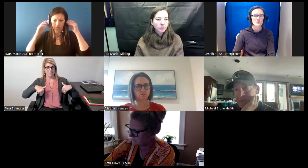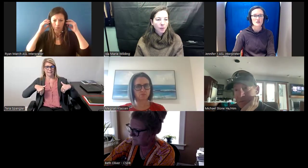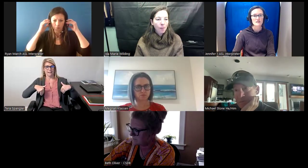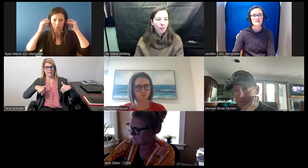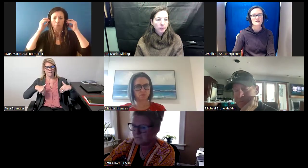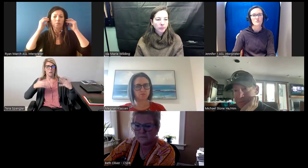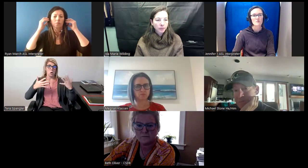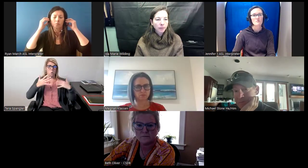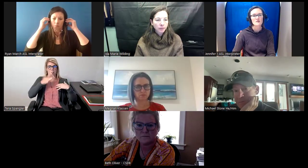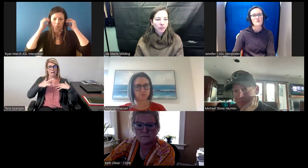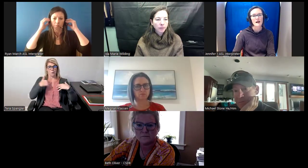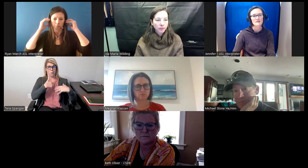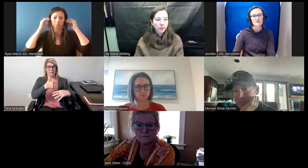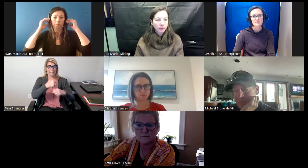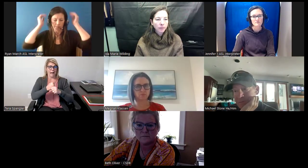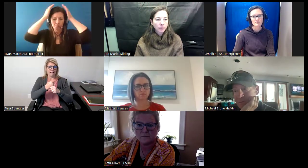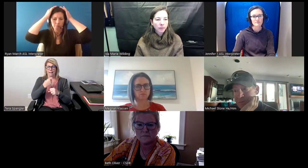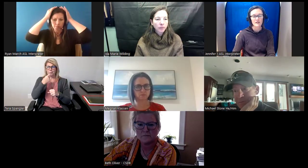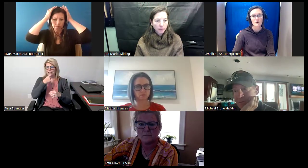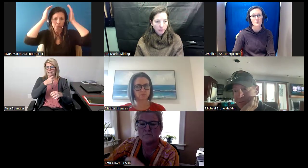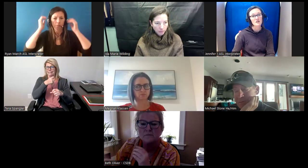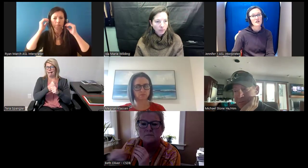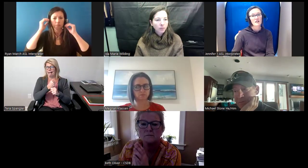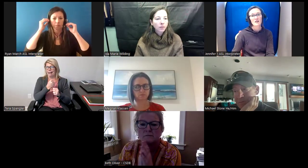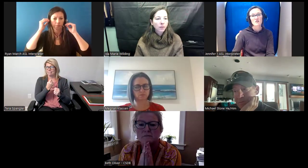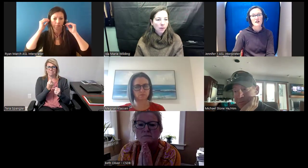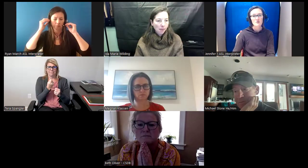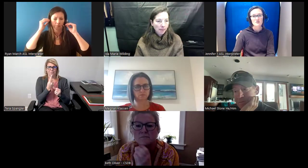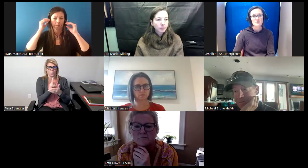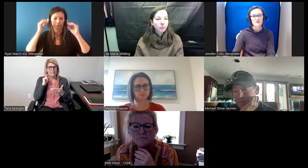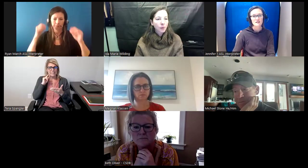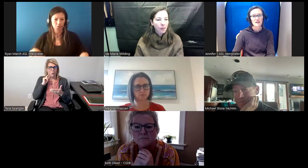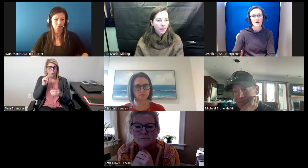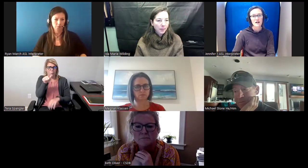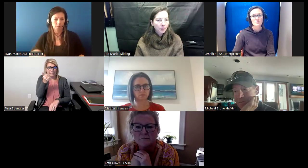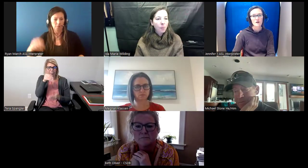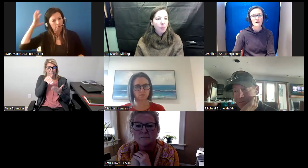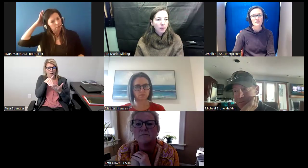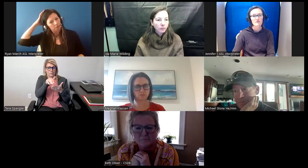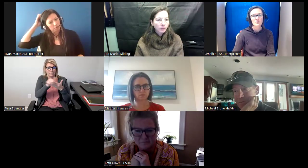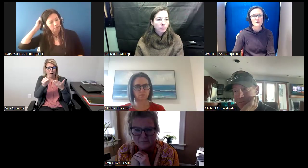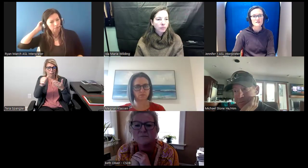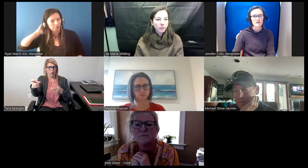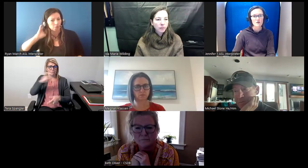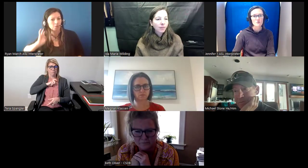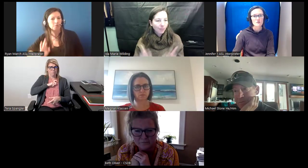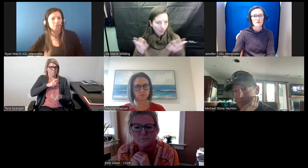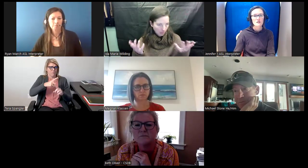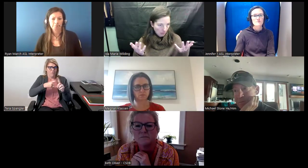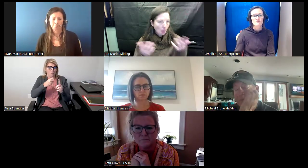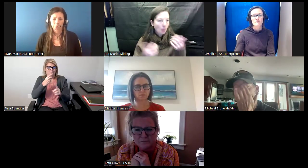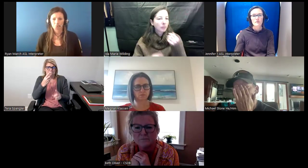for donations. We've been much more passive, and we're, lucky we just recently got one a few weeks